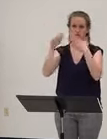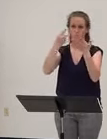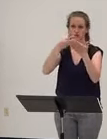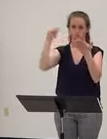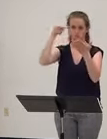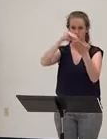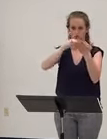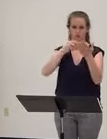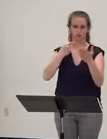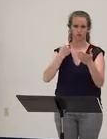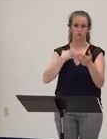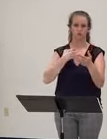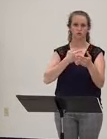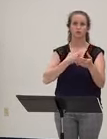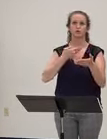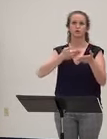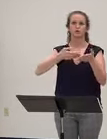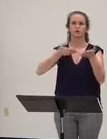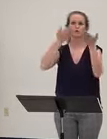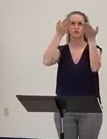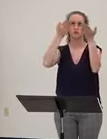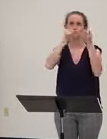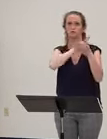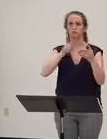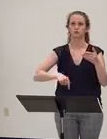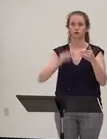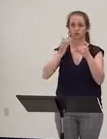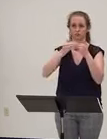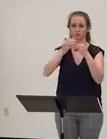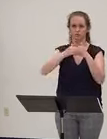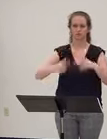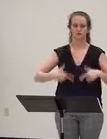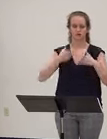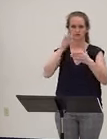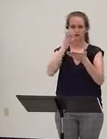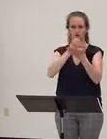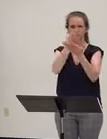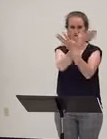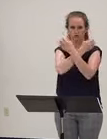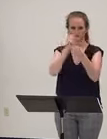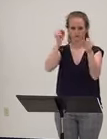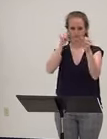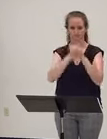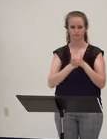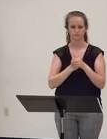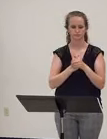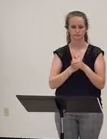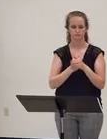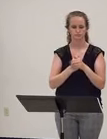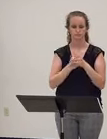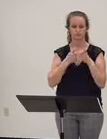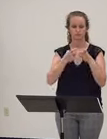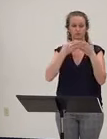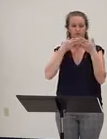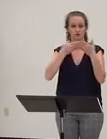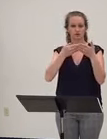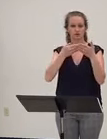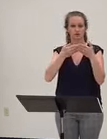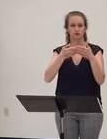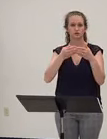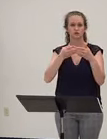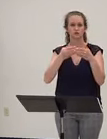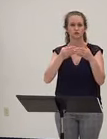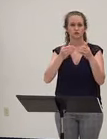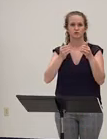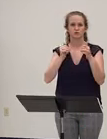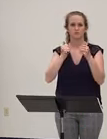Resurrection, we offer you, Lord, the bread of life and the chalice of salvation, giving thanks that you have held